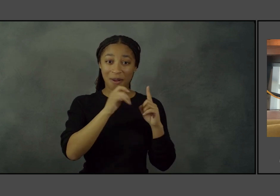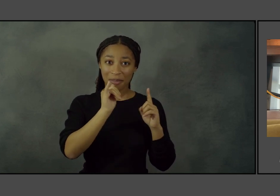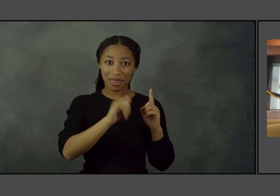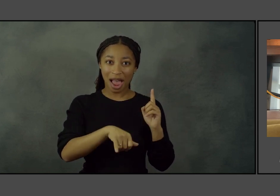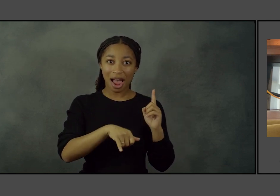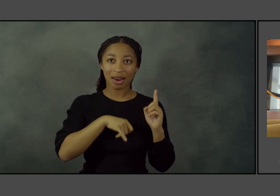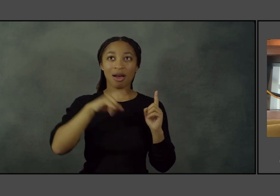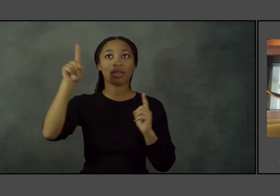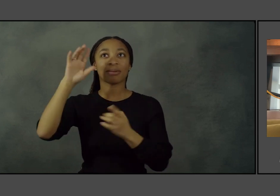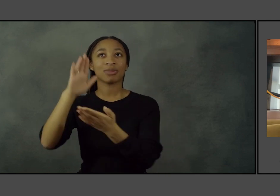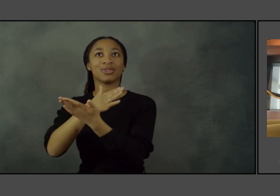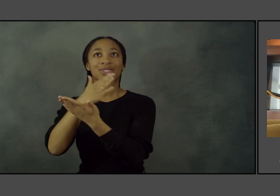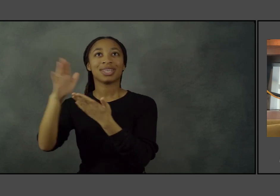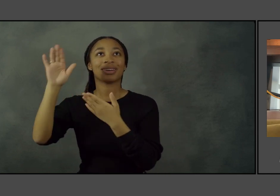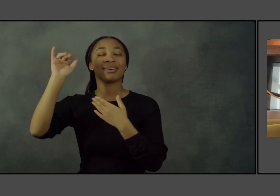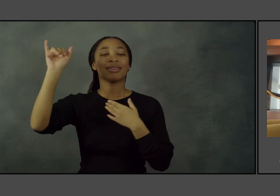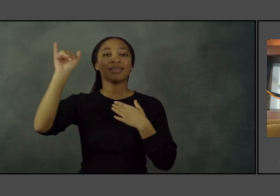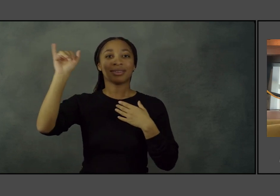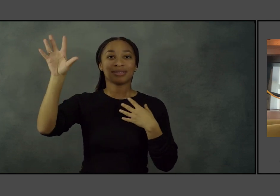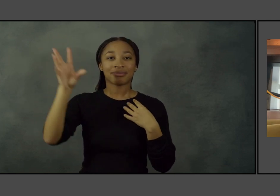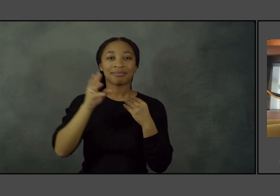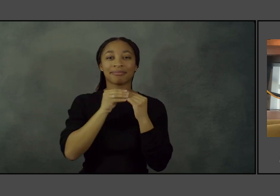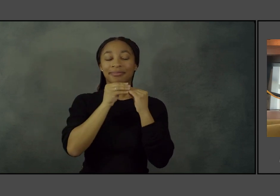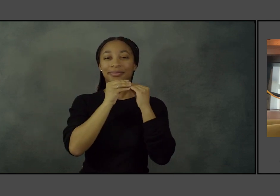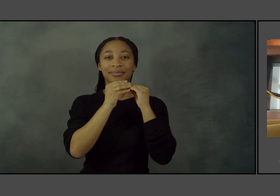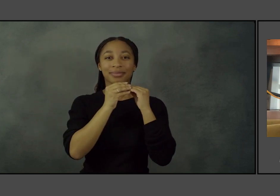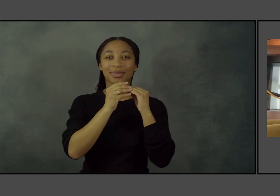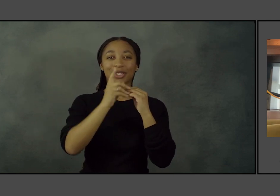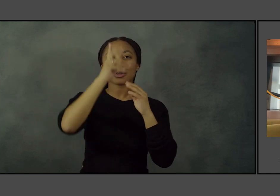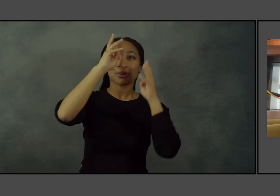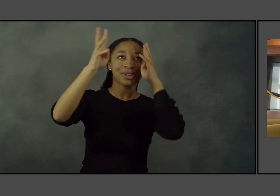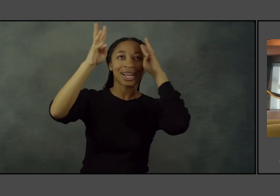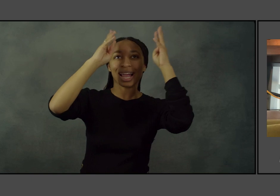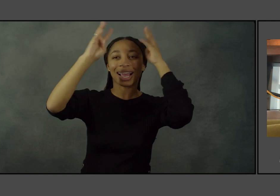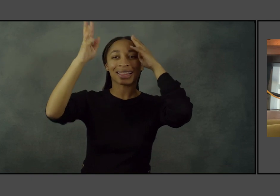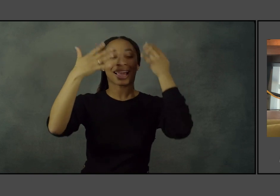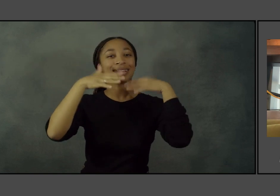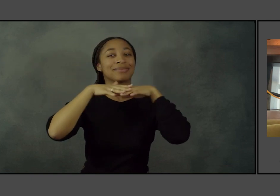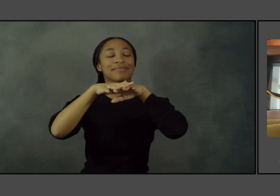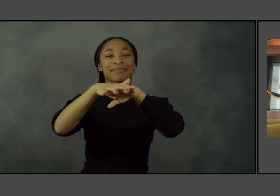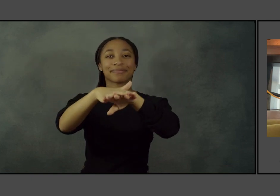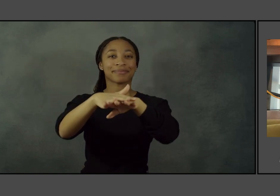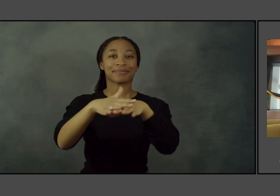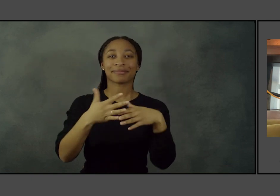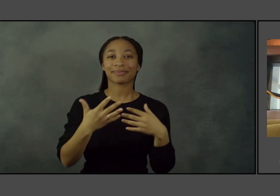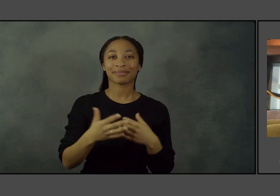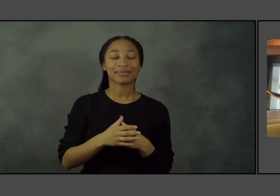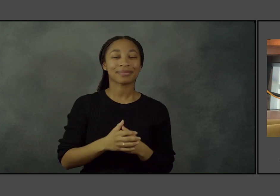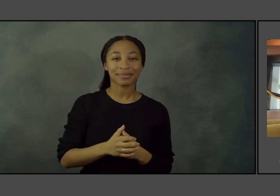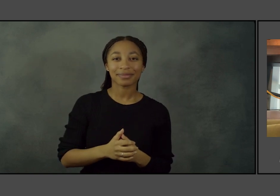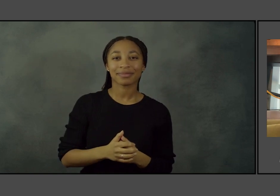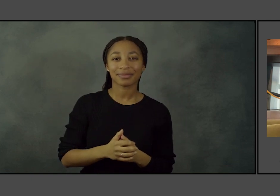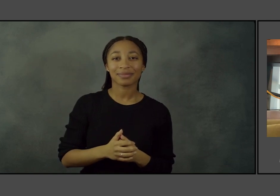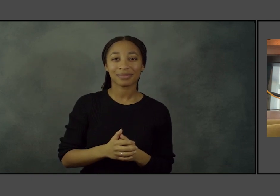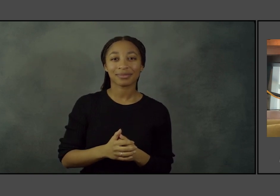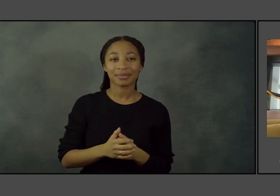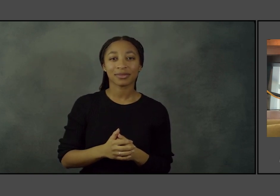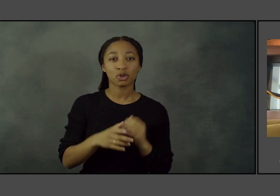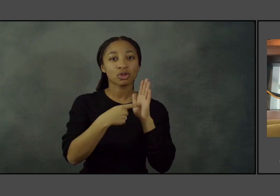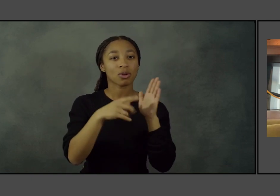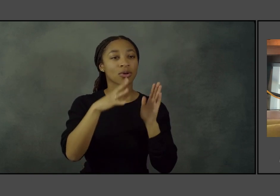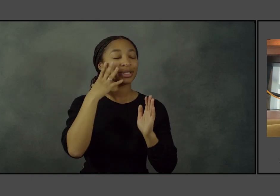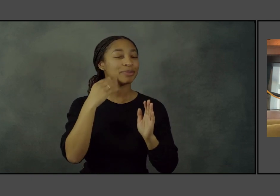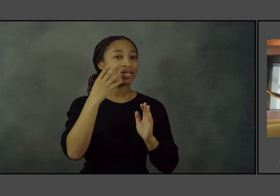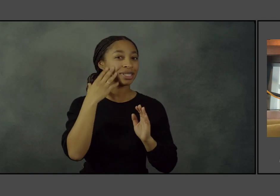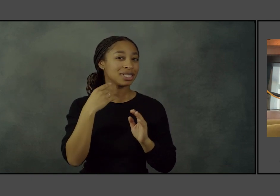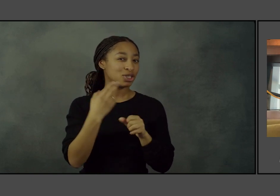those simultaneous, those parallel dimensions that are as real as whatever you're living in, And I think it's